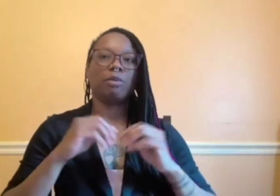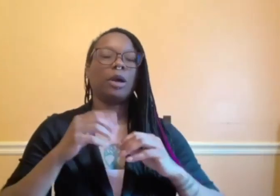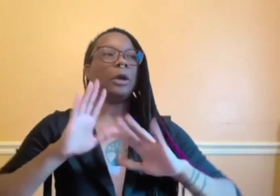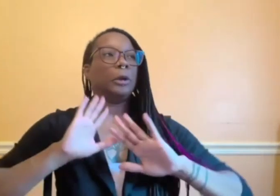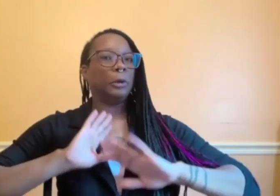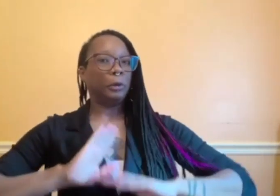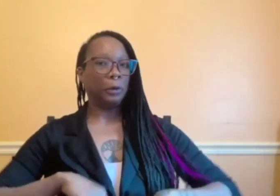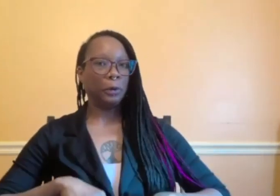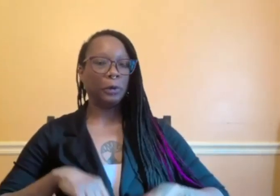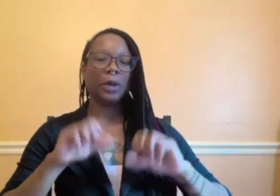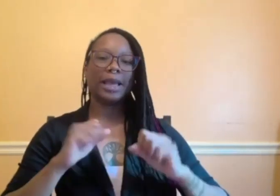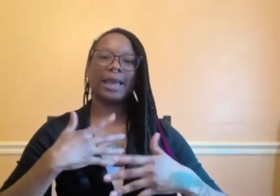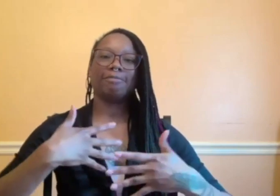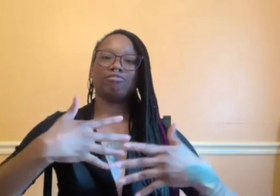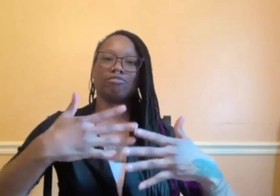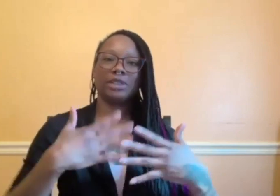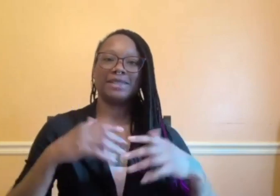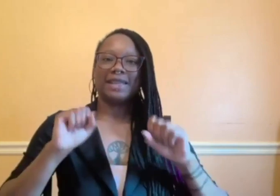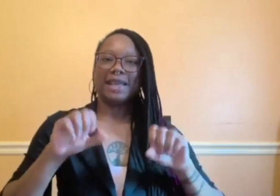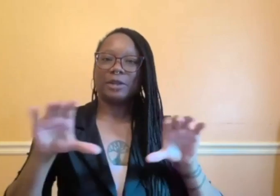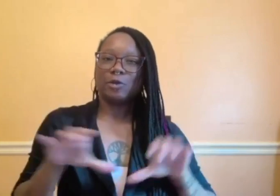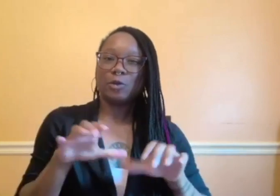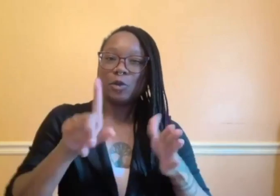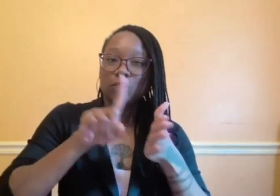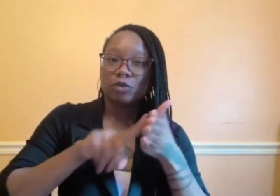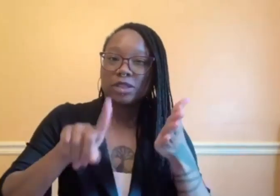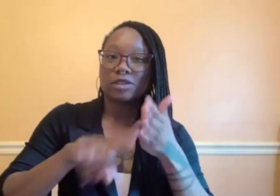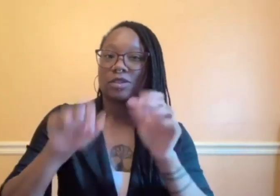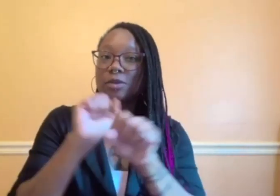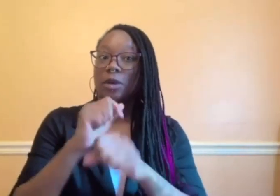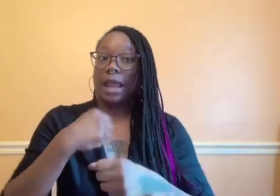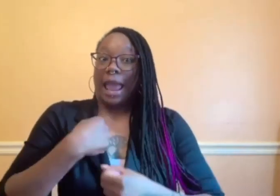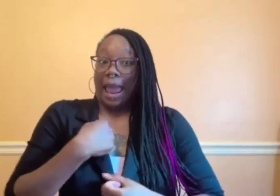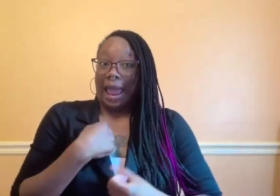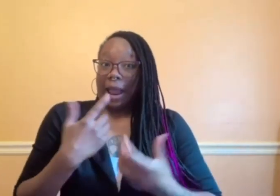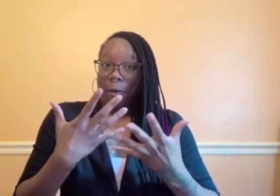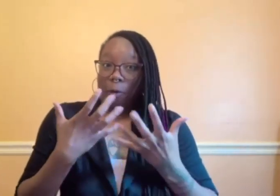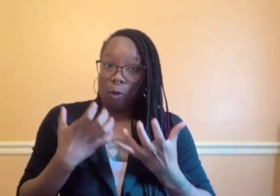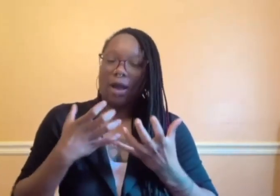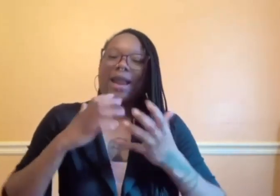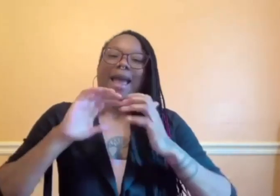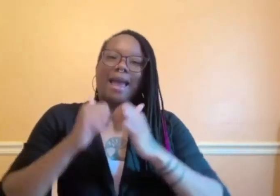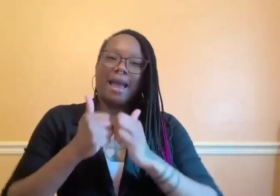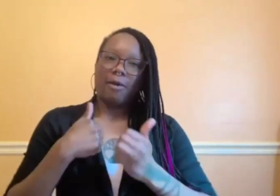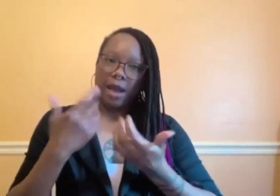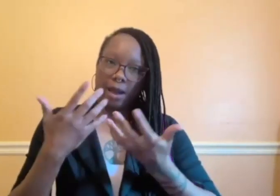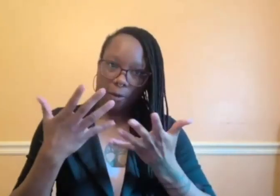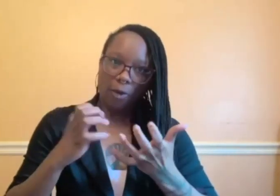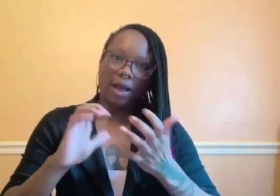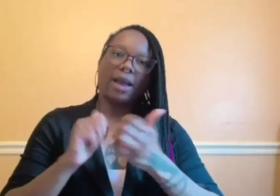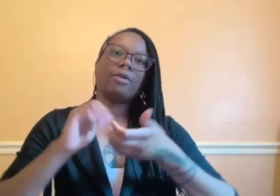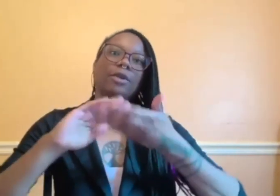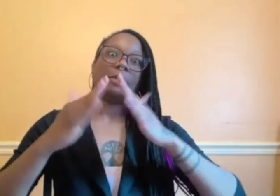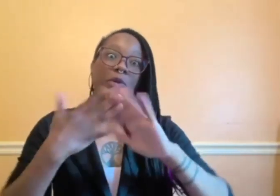independent, I'm freer, I can flex the way I'd like to in the space, research on the things that are of most interest to